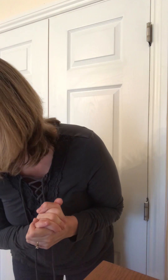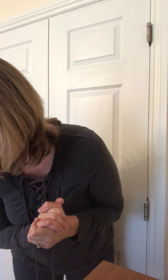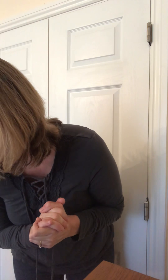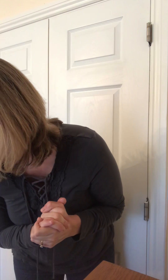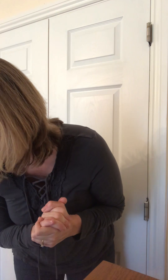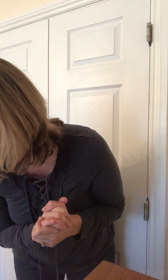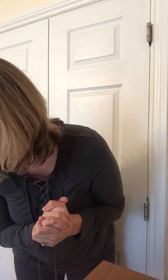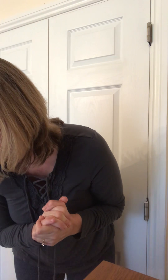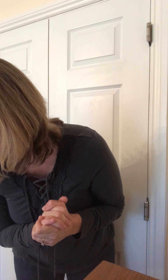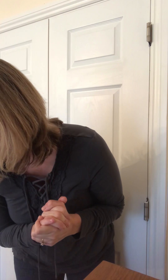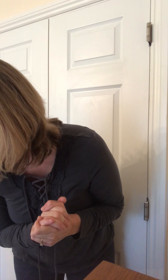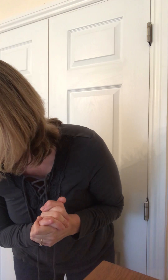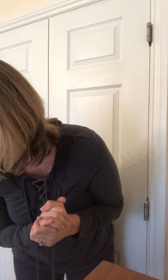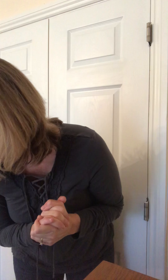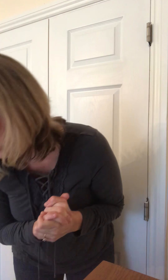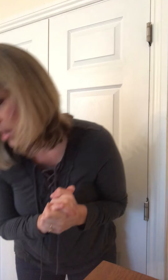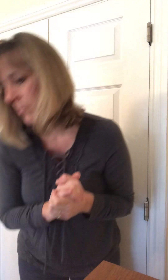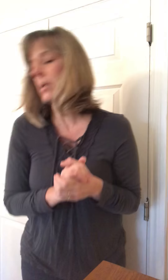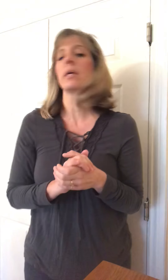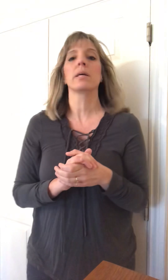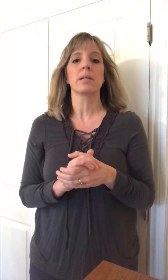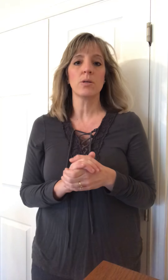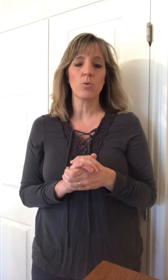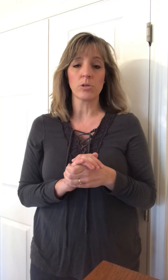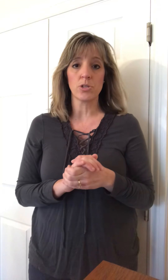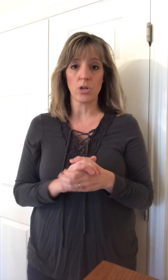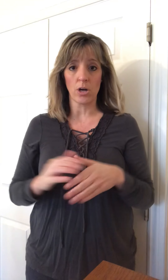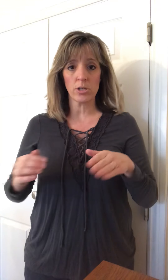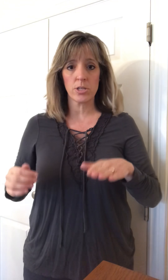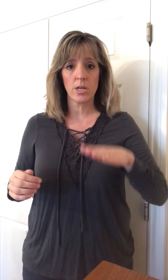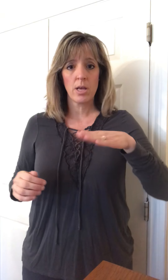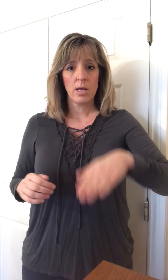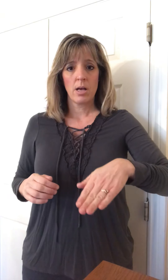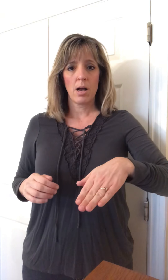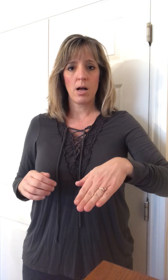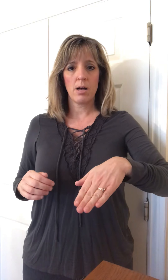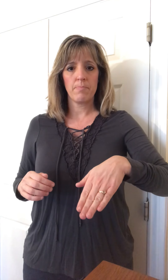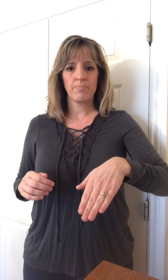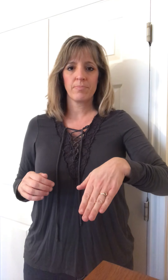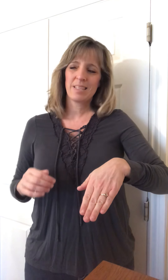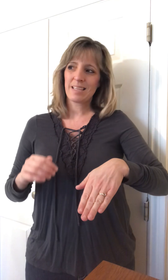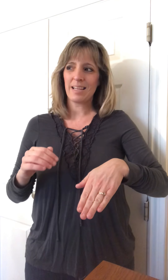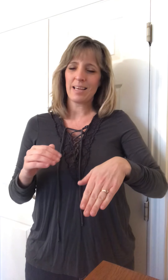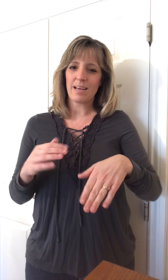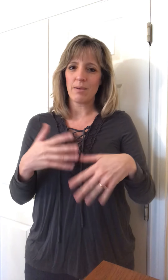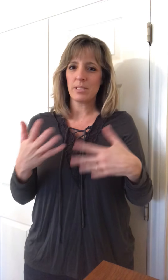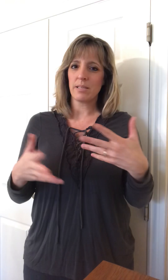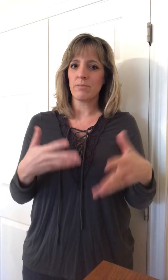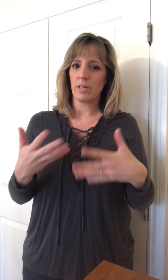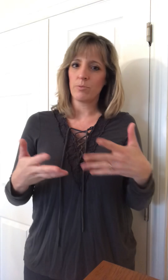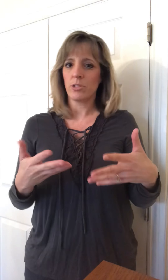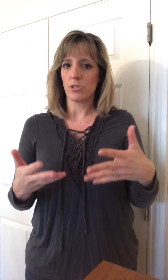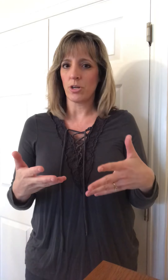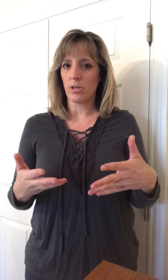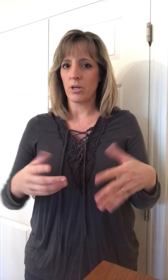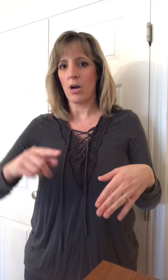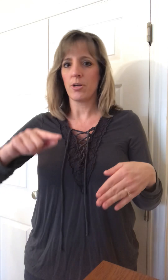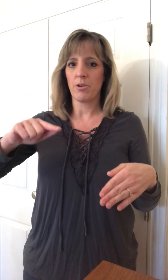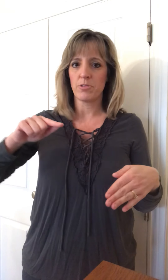next one is begin or start. It's kind of like, I always think of like when you're starting a car and you have to